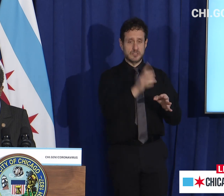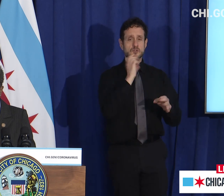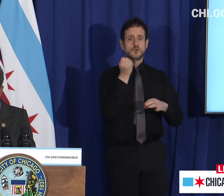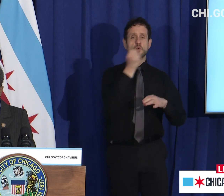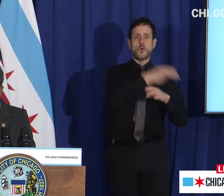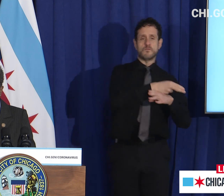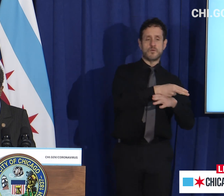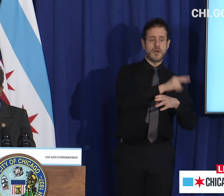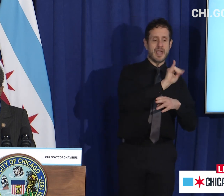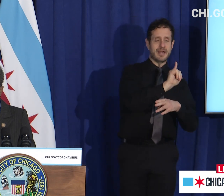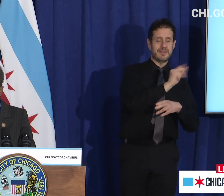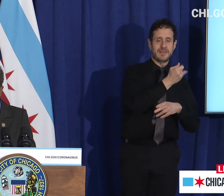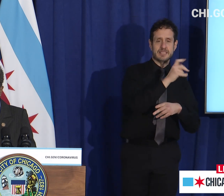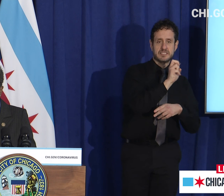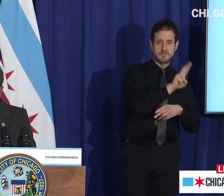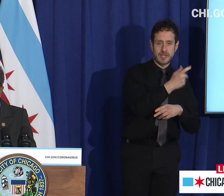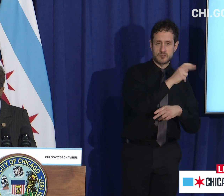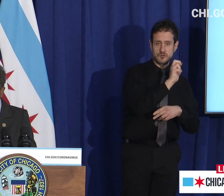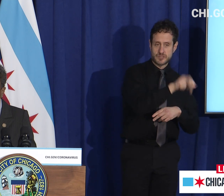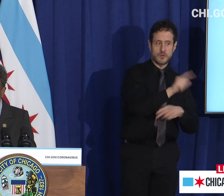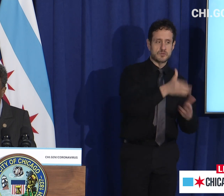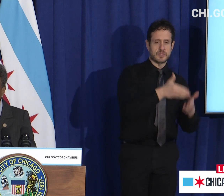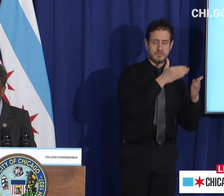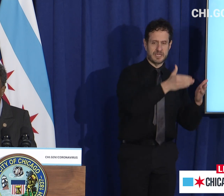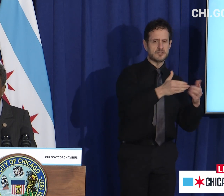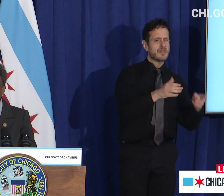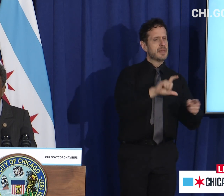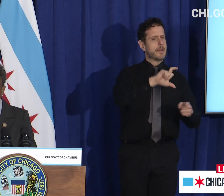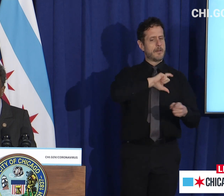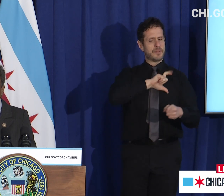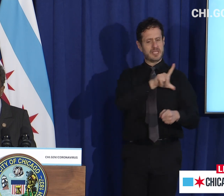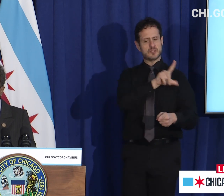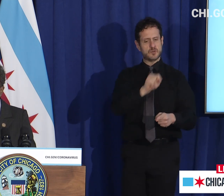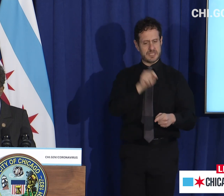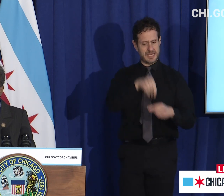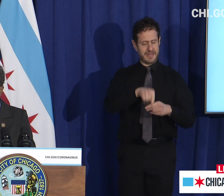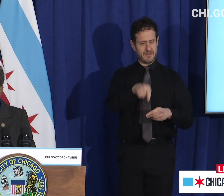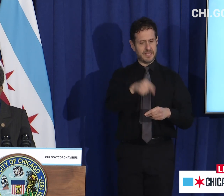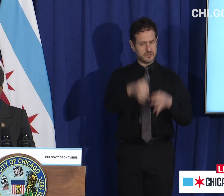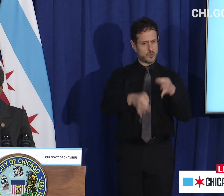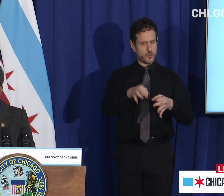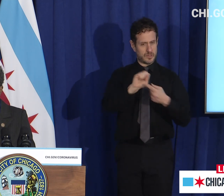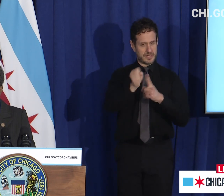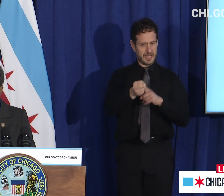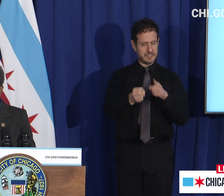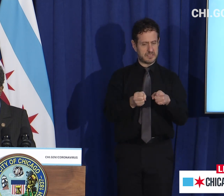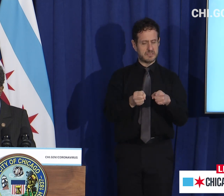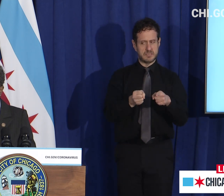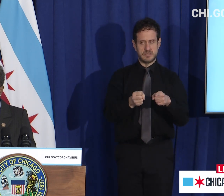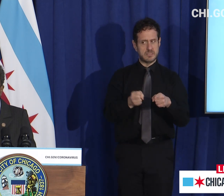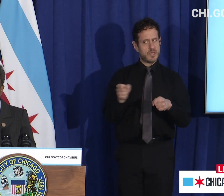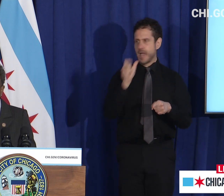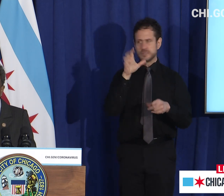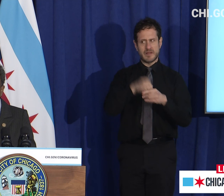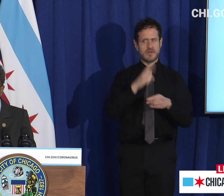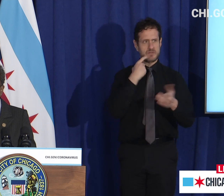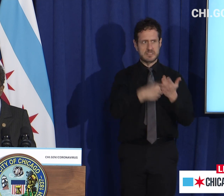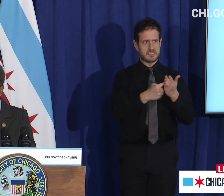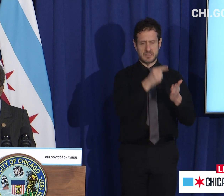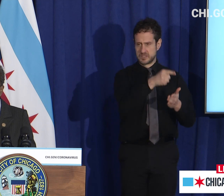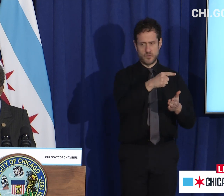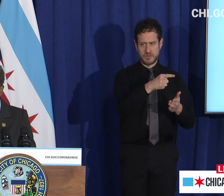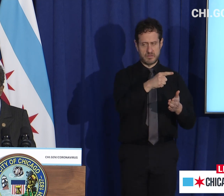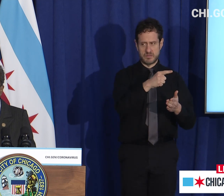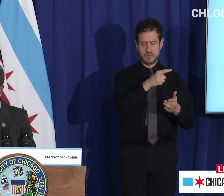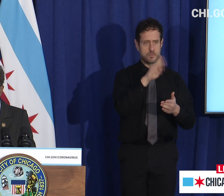General's recommendation that a police lieutenant be fired in this case. I had no role in that. You did not participate No, in but that. I have